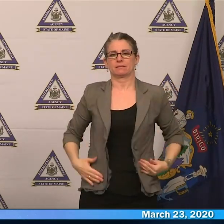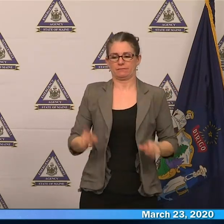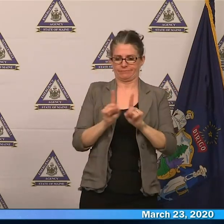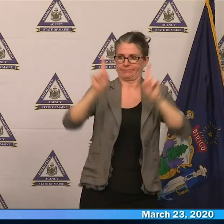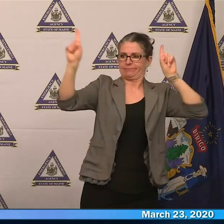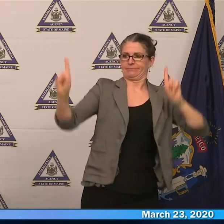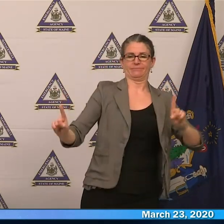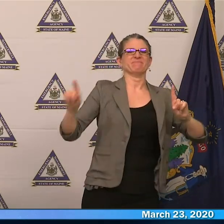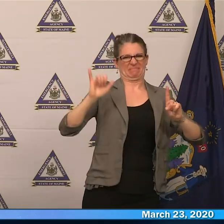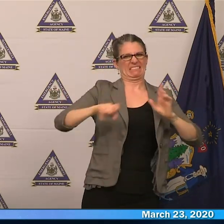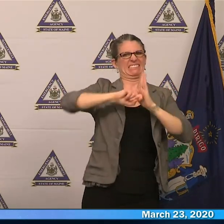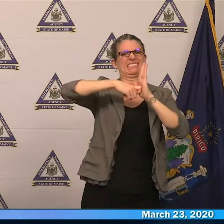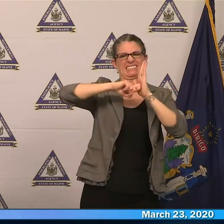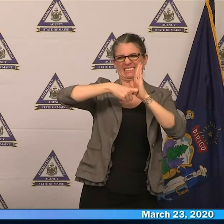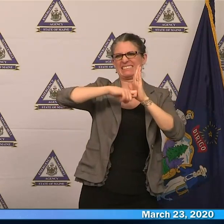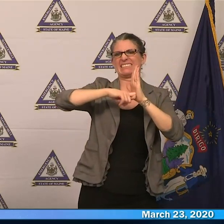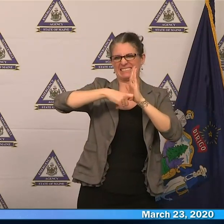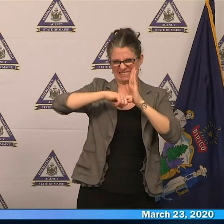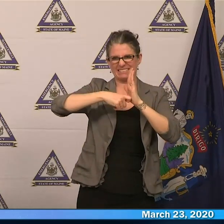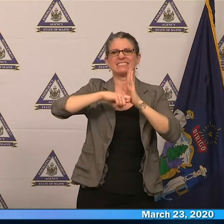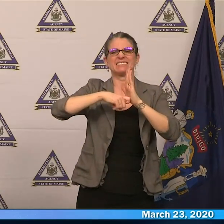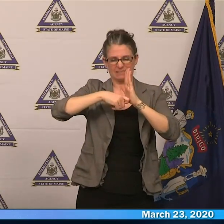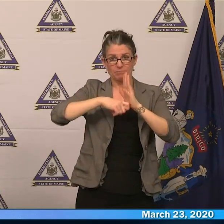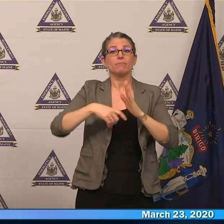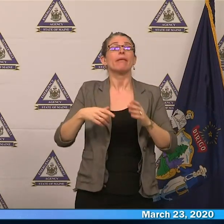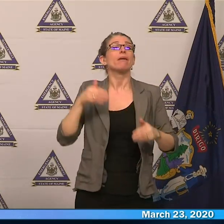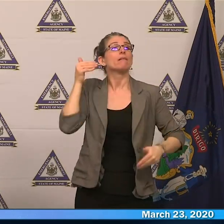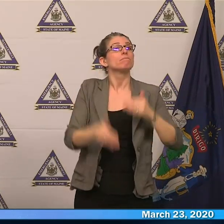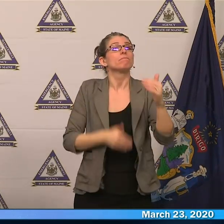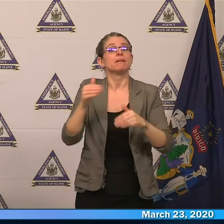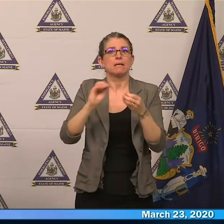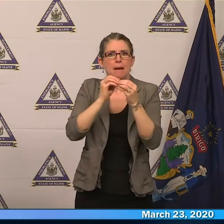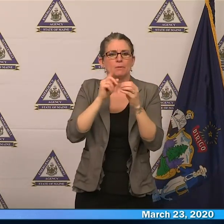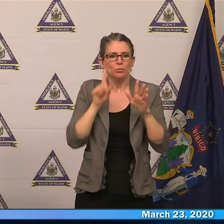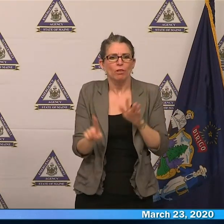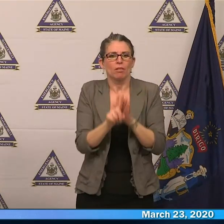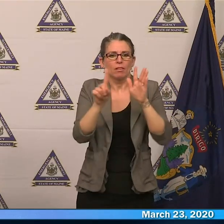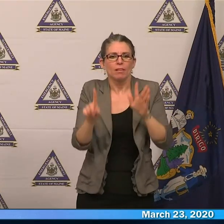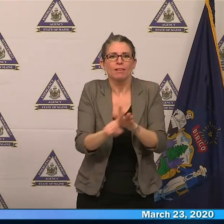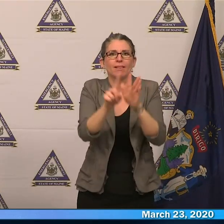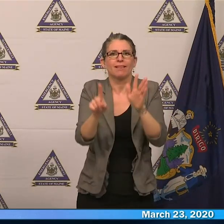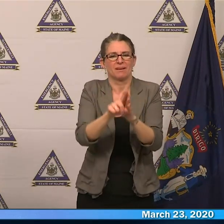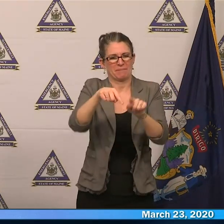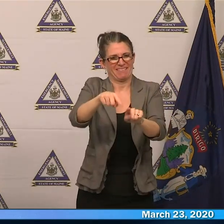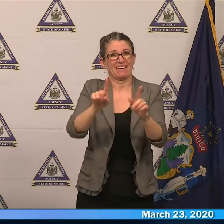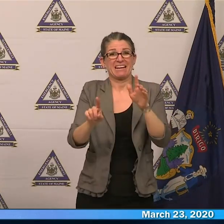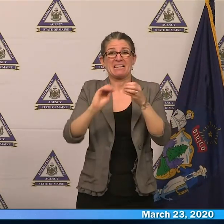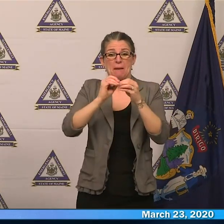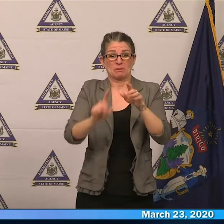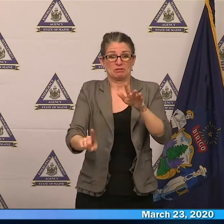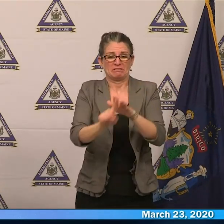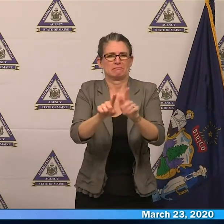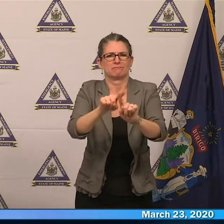experience going back over 100 years with imposing these physical distancing requirements, we have